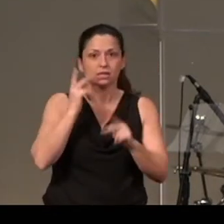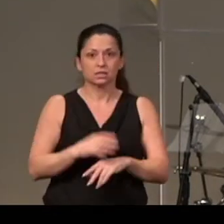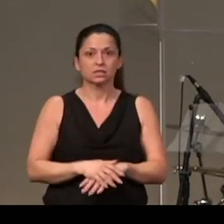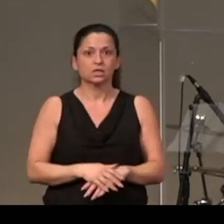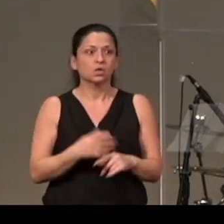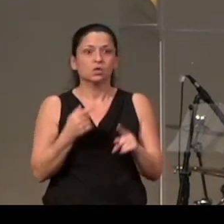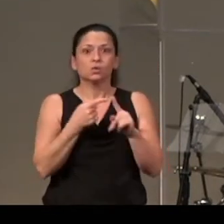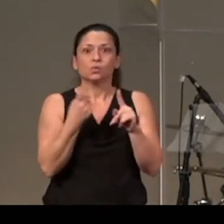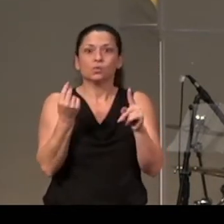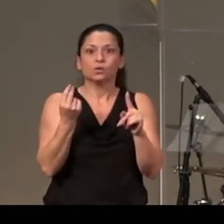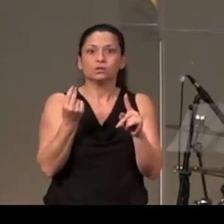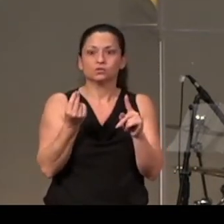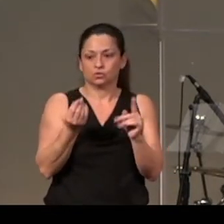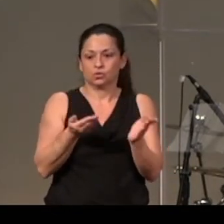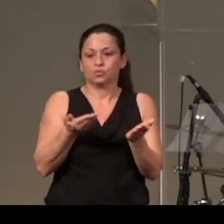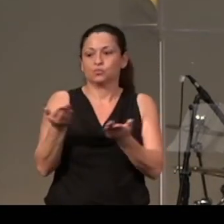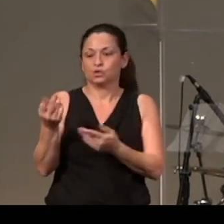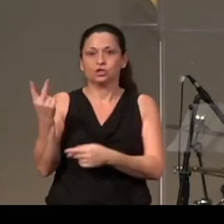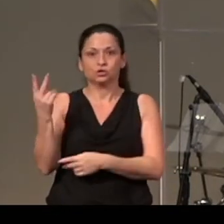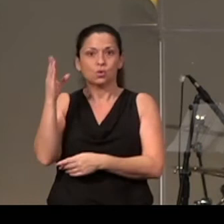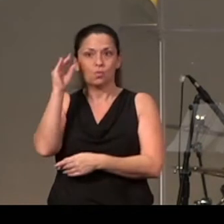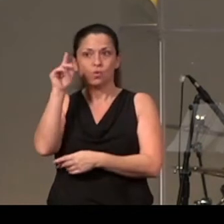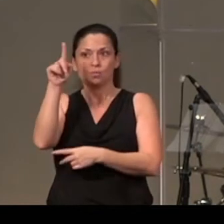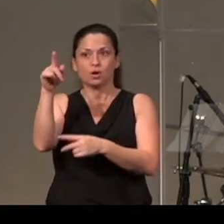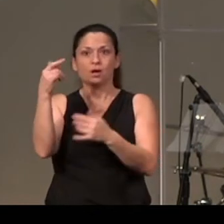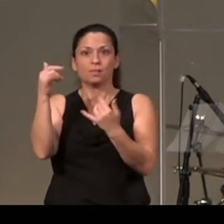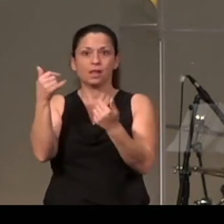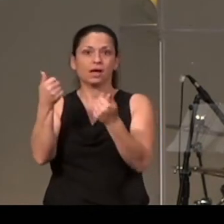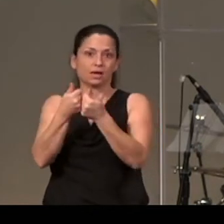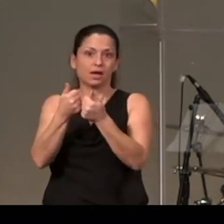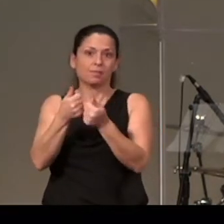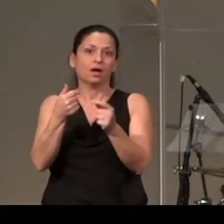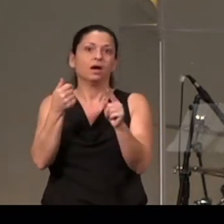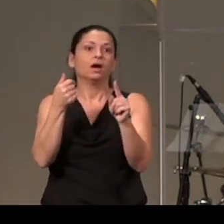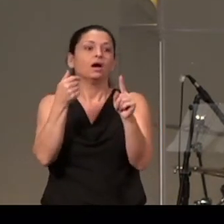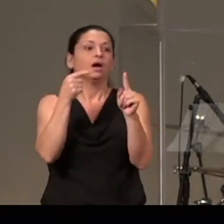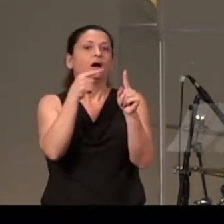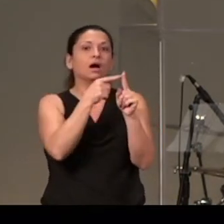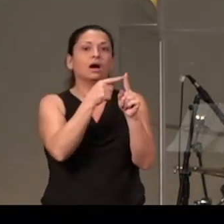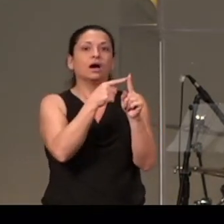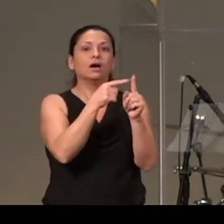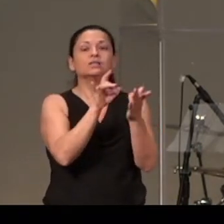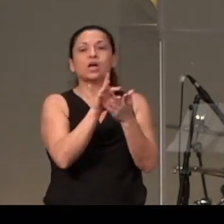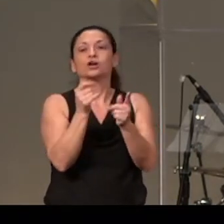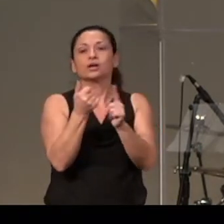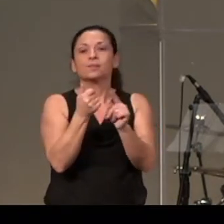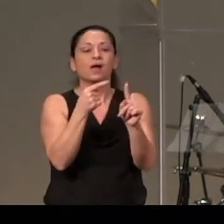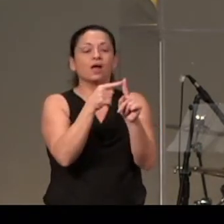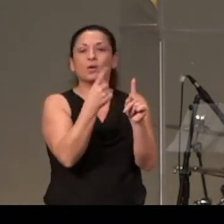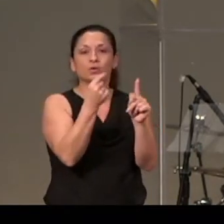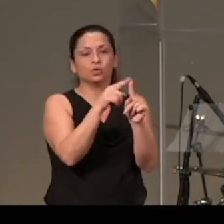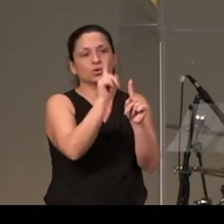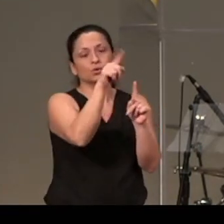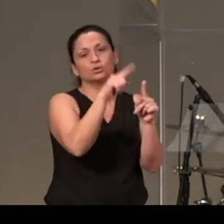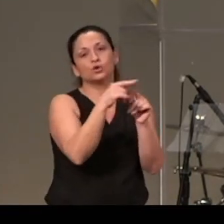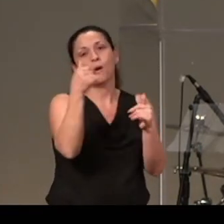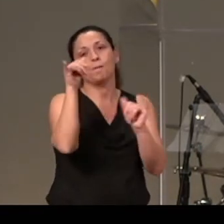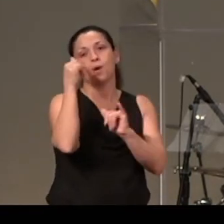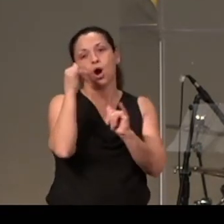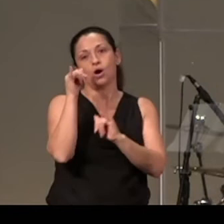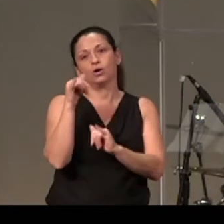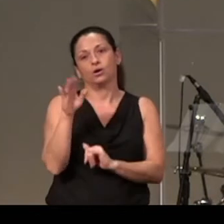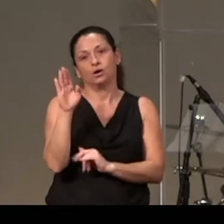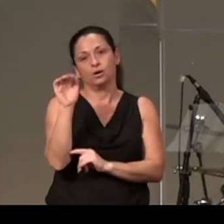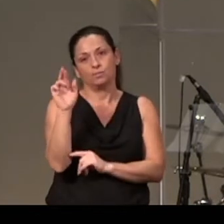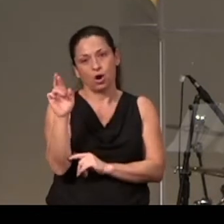boys to the game where they could play, and then he went to a bar, and he got something to drink.